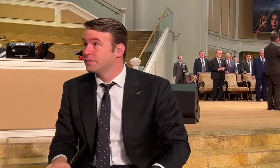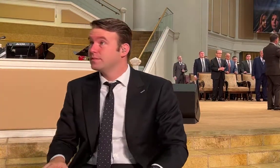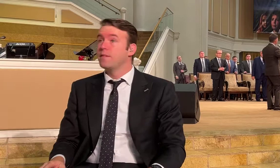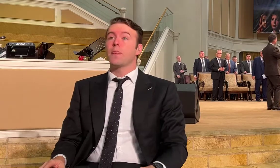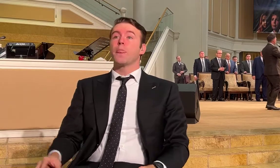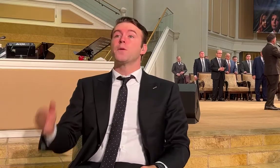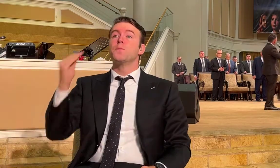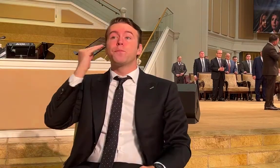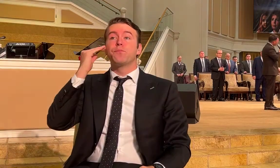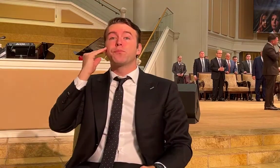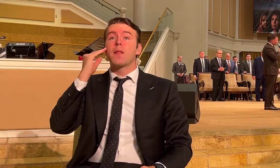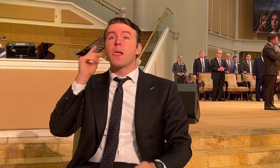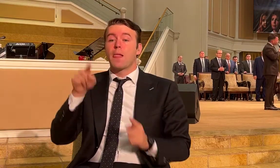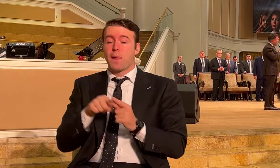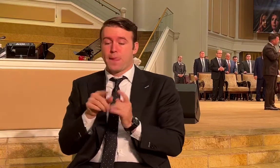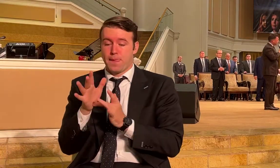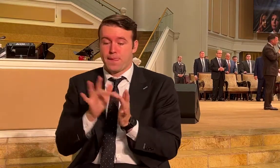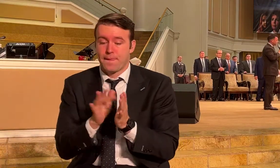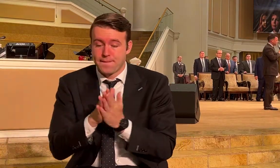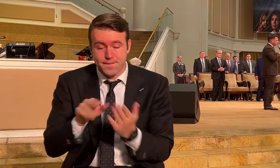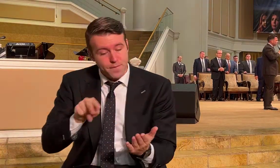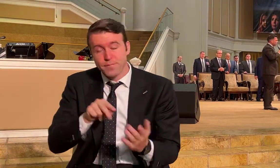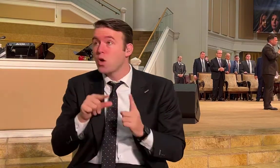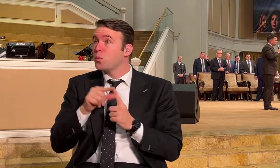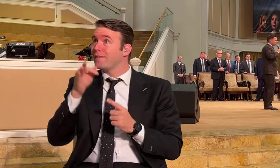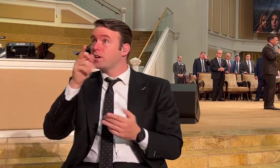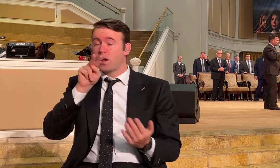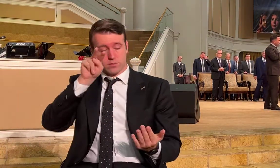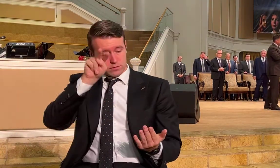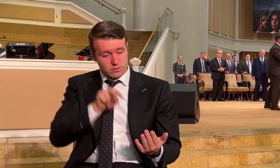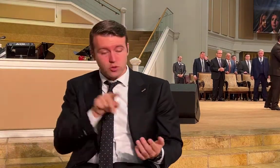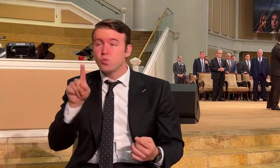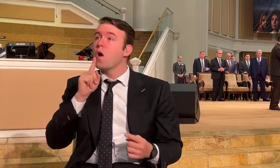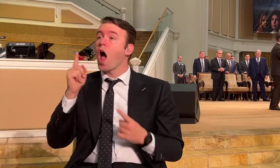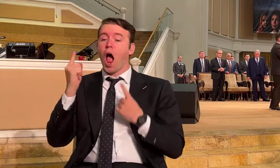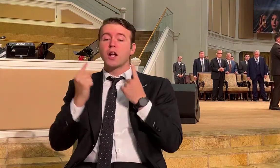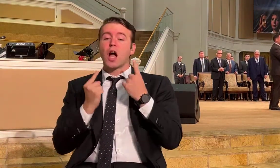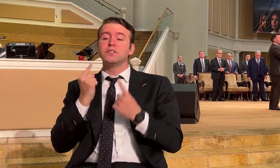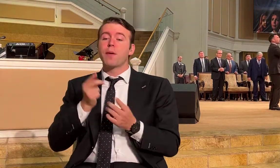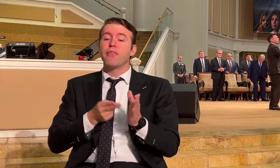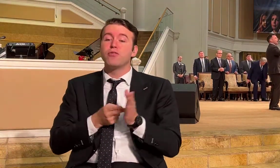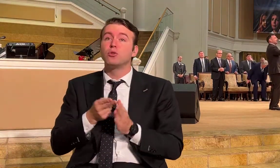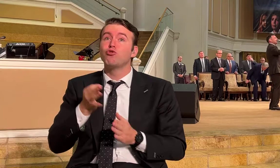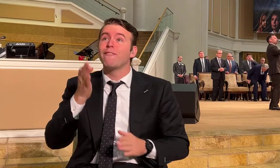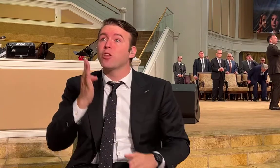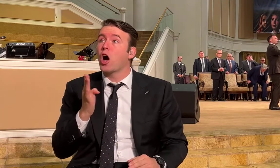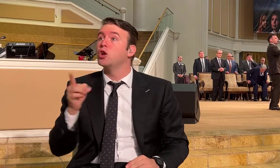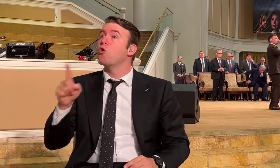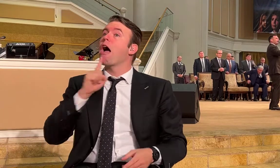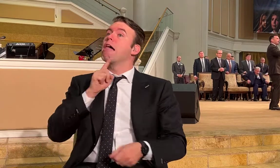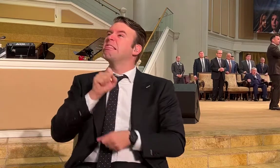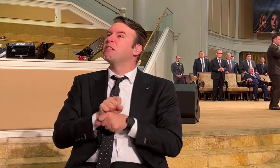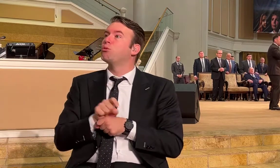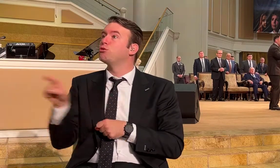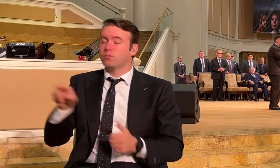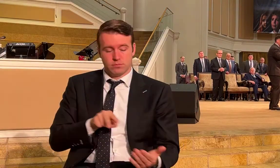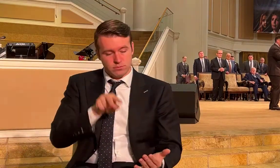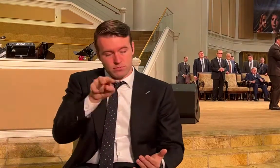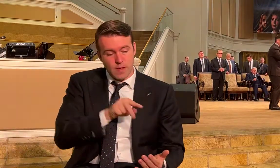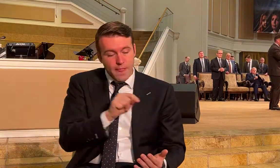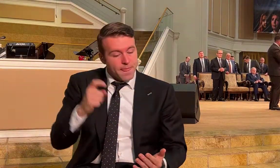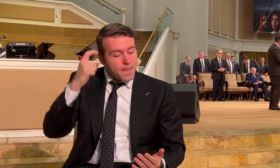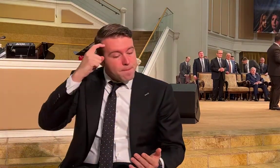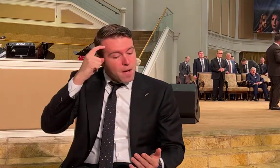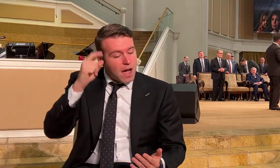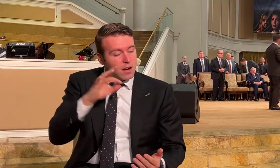You know, when you are reading the Word of God, you are contemplating the truth of God. You are literally reading the mind